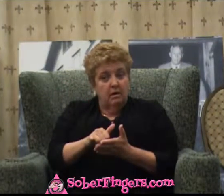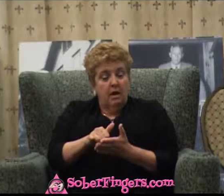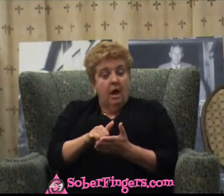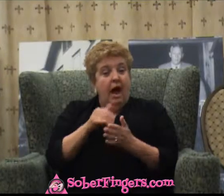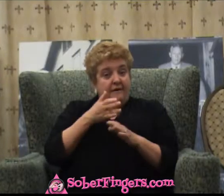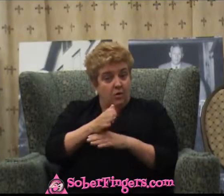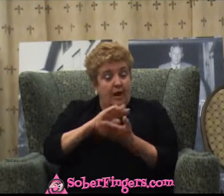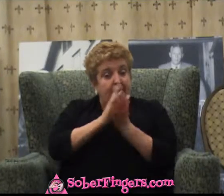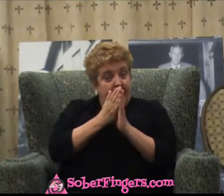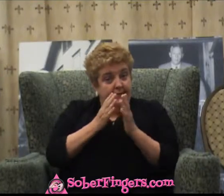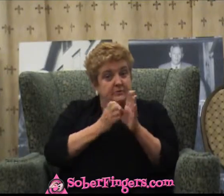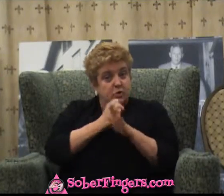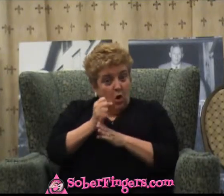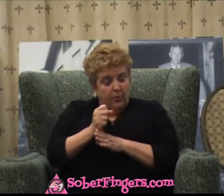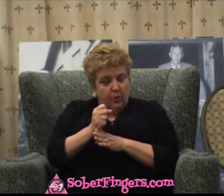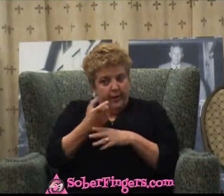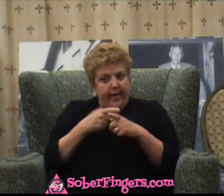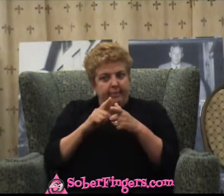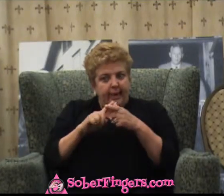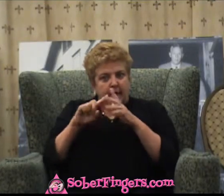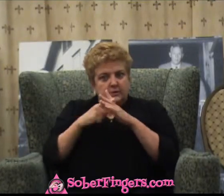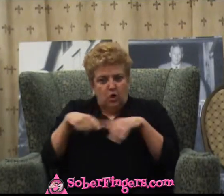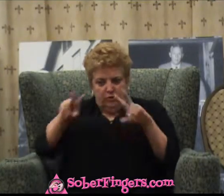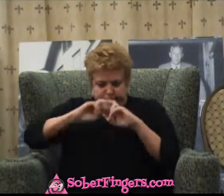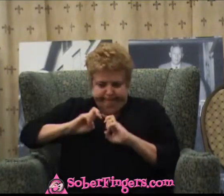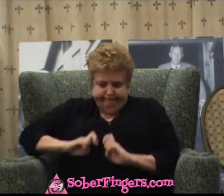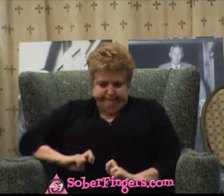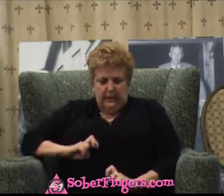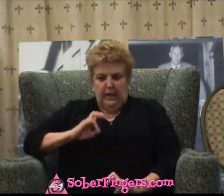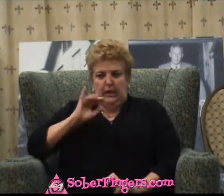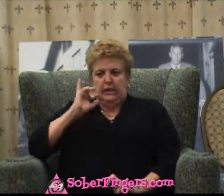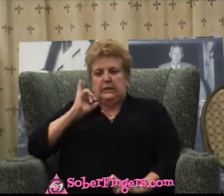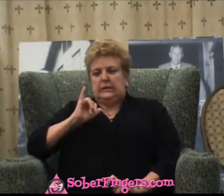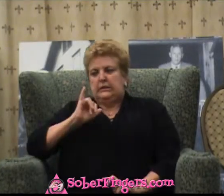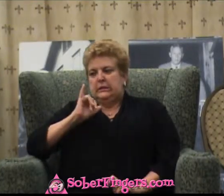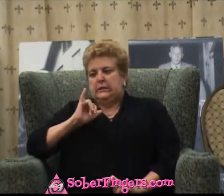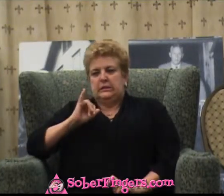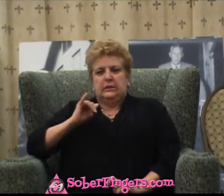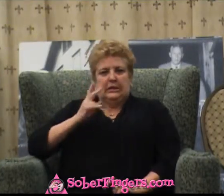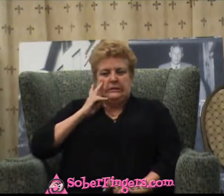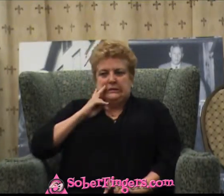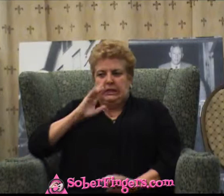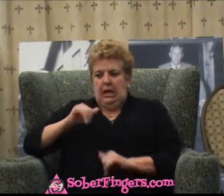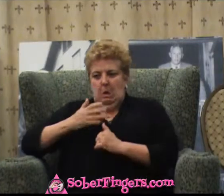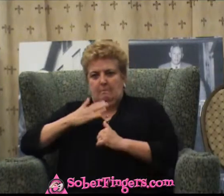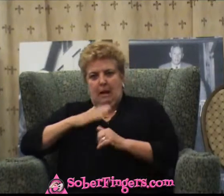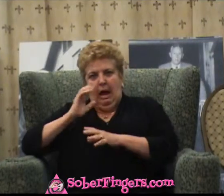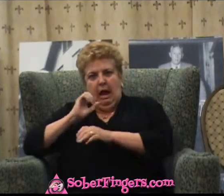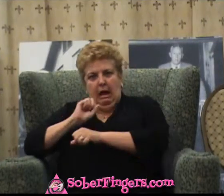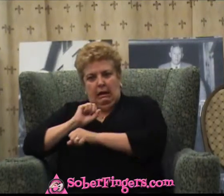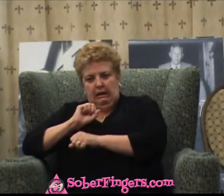started to do some work and saw how my choices, my words, my actions, my attitude affects the people